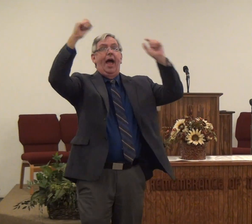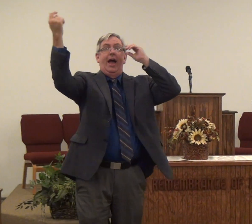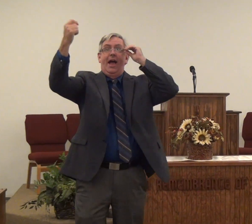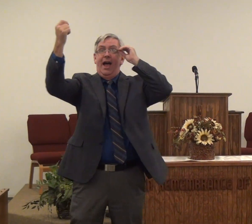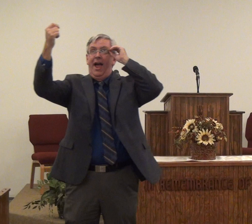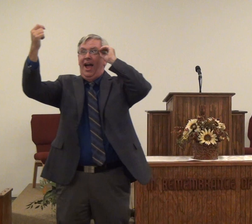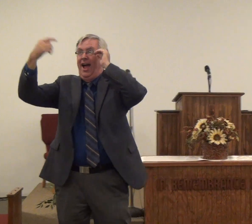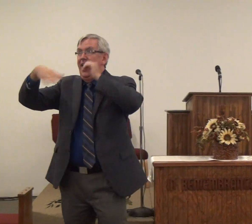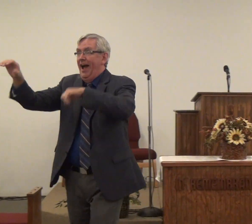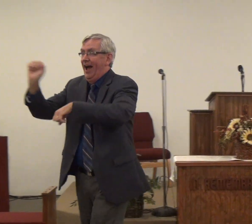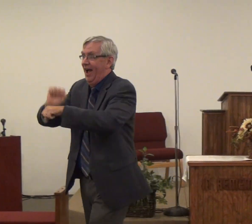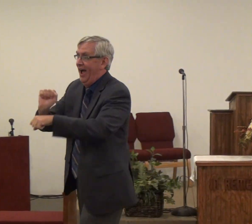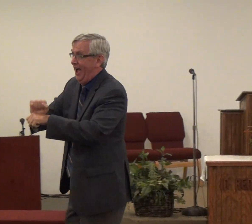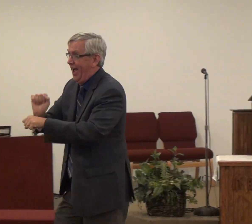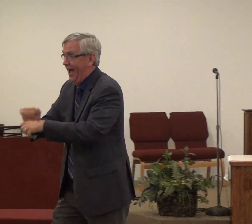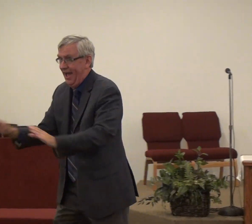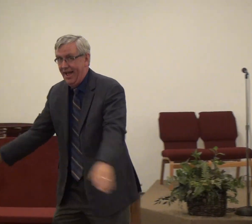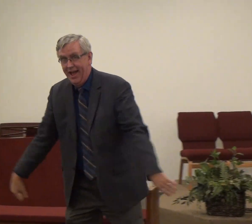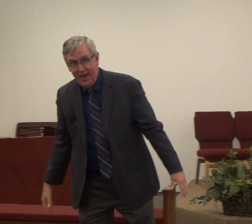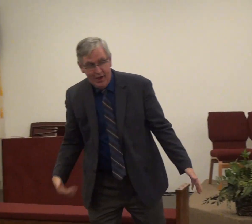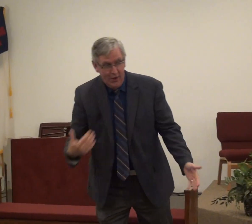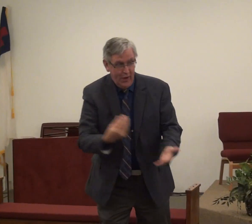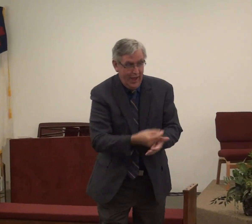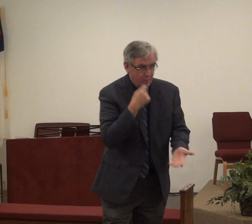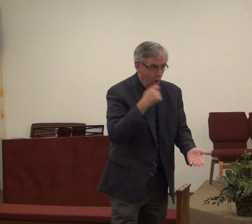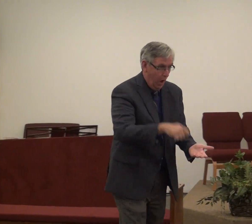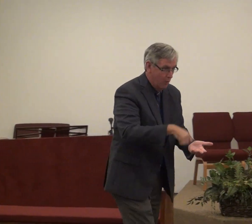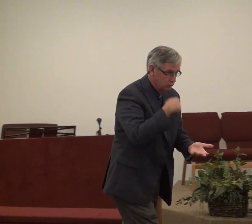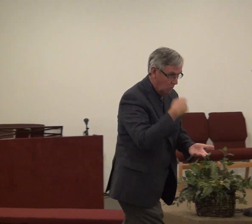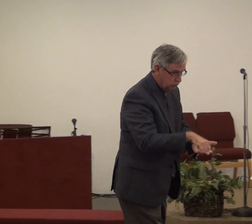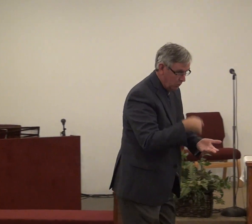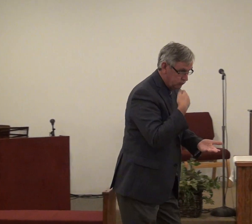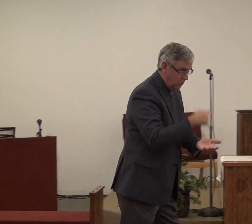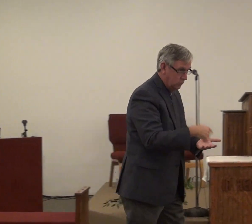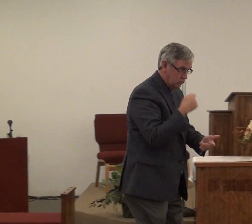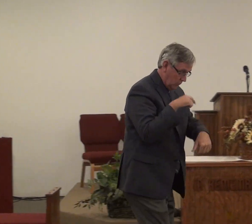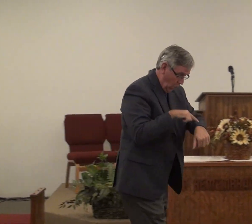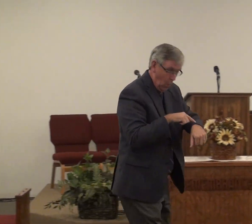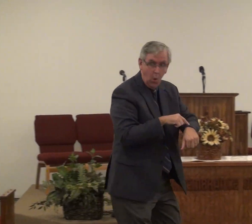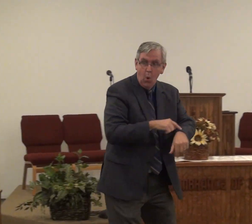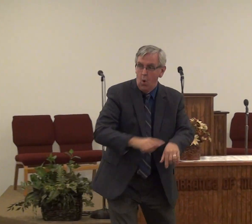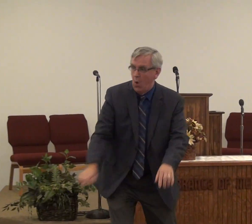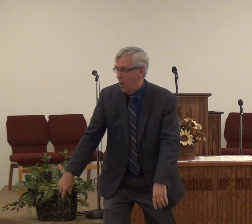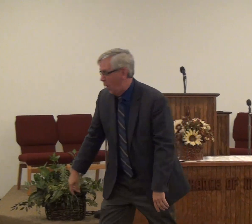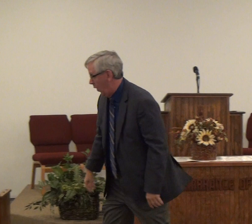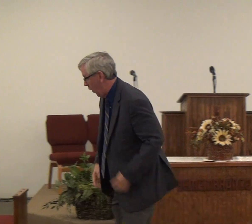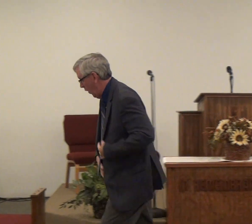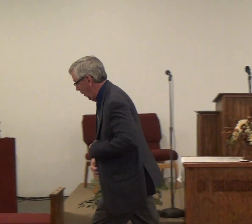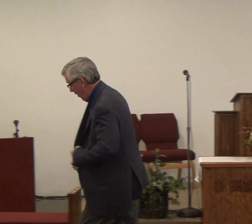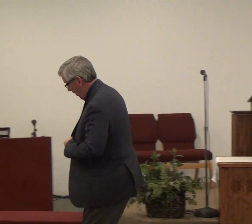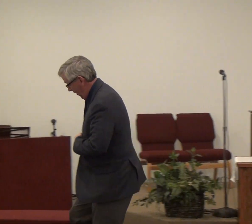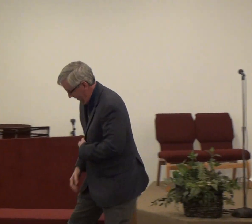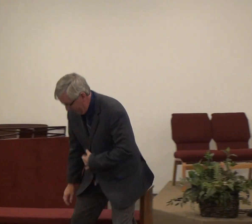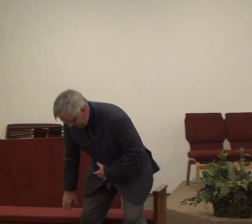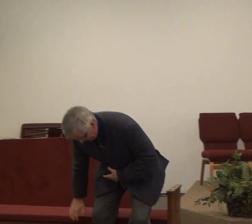Go to bed. You get up Tuesday and go to work. Have your supper. And then it's time.